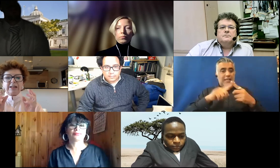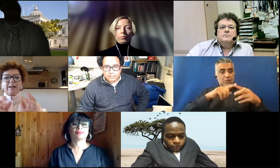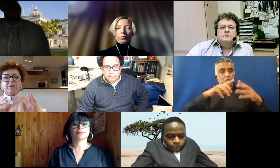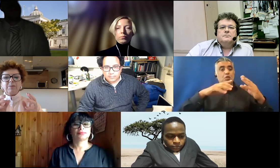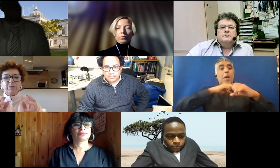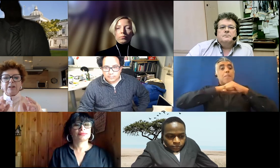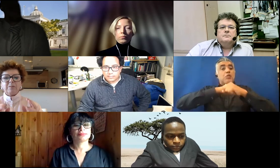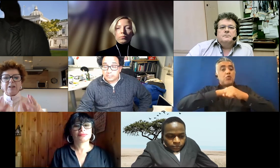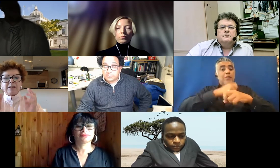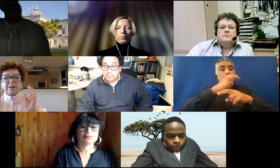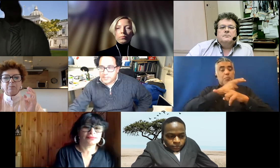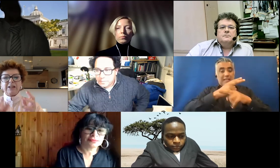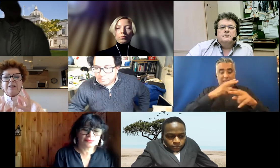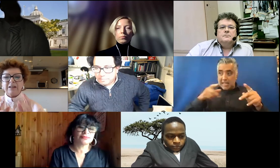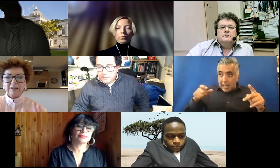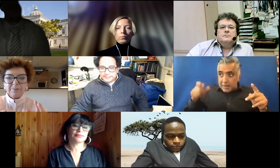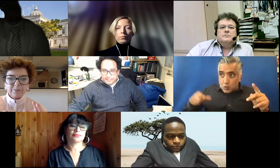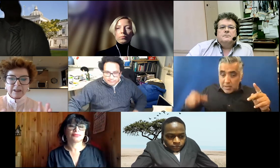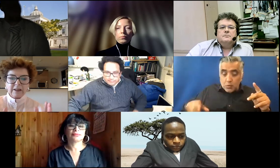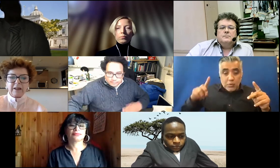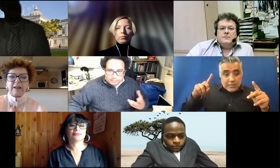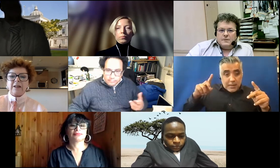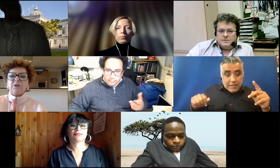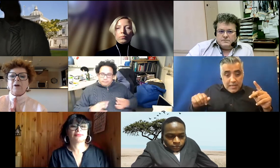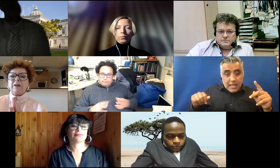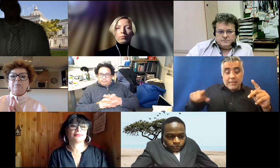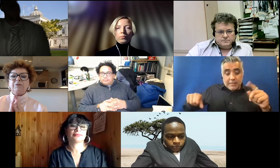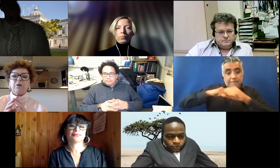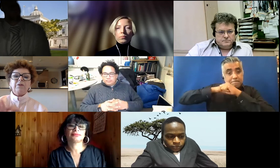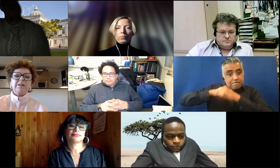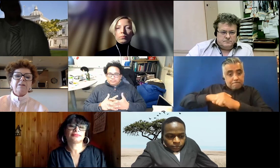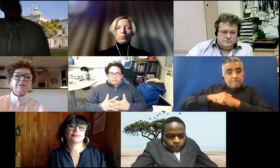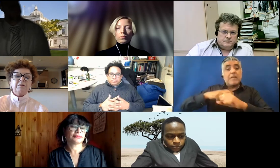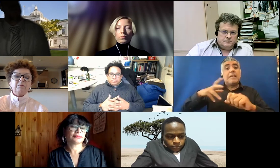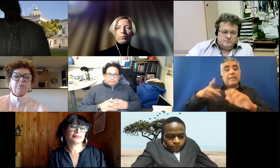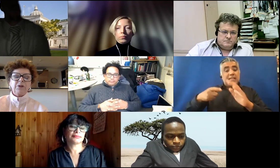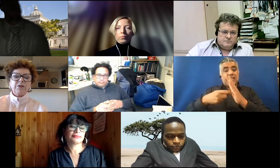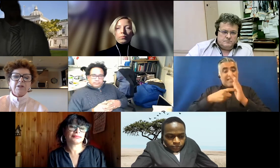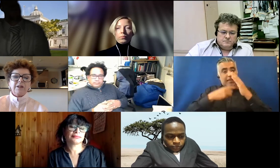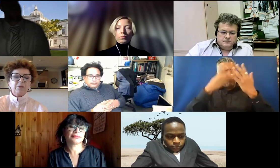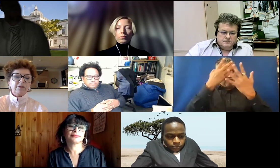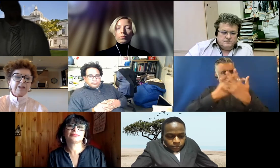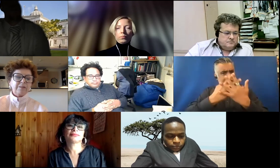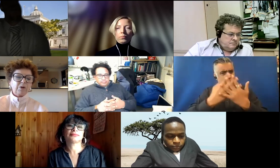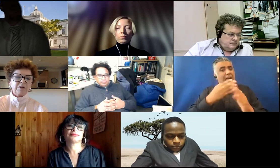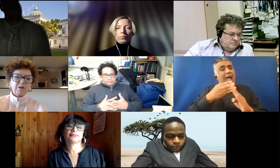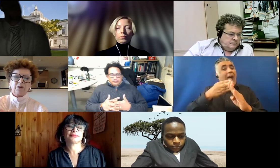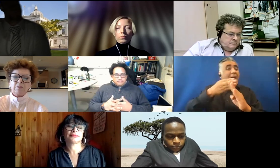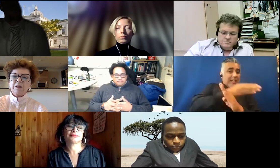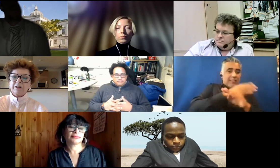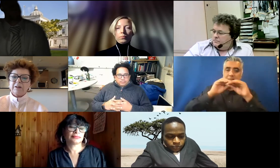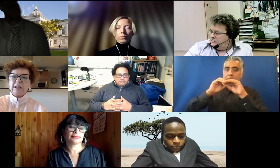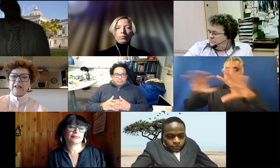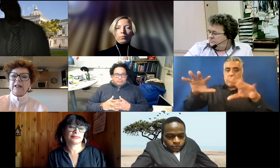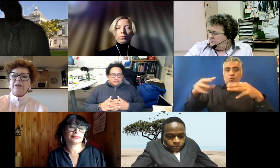which names people with disabilities explicitly, is required before these producers can put these products on